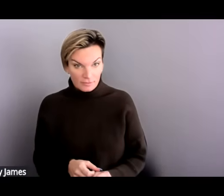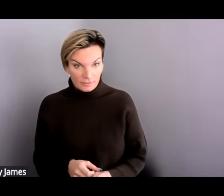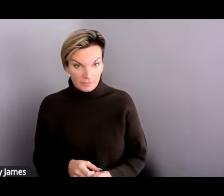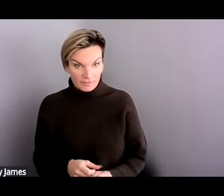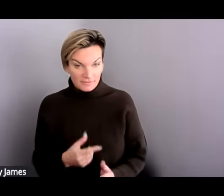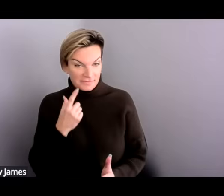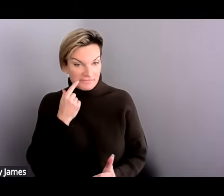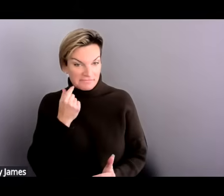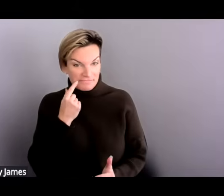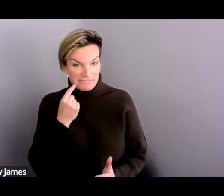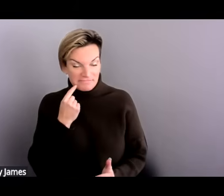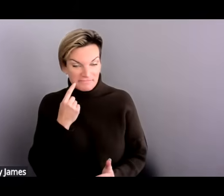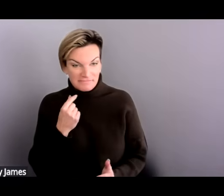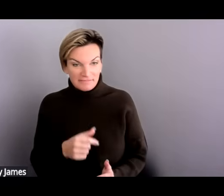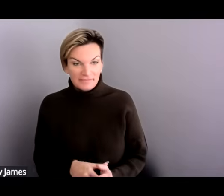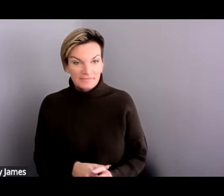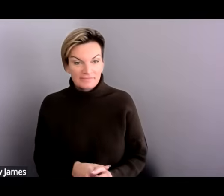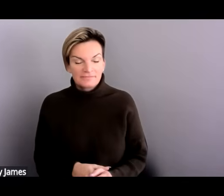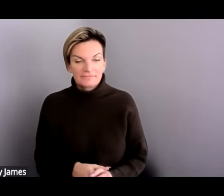So, Oh,